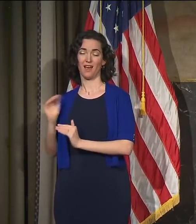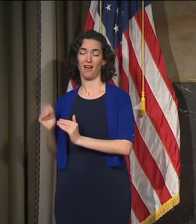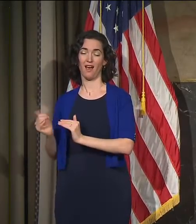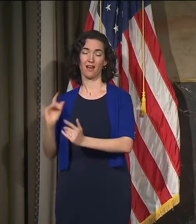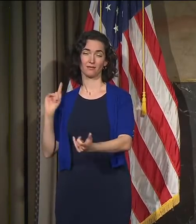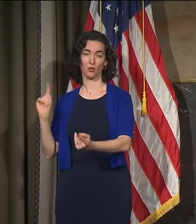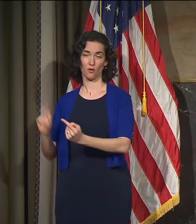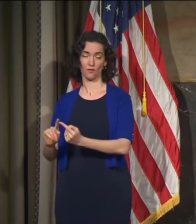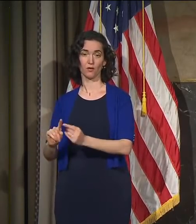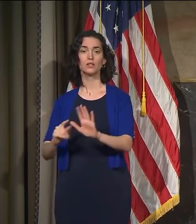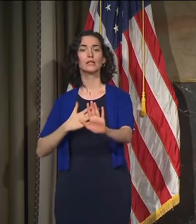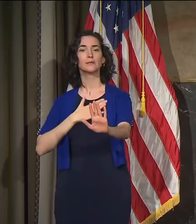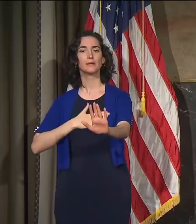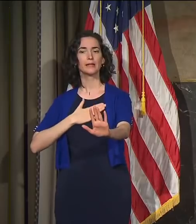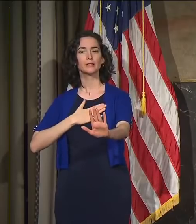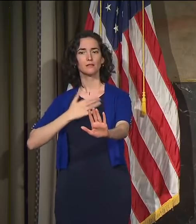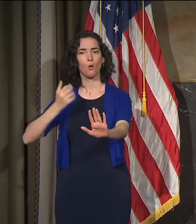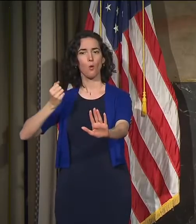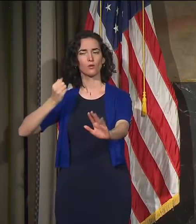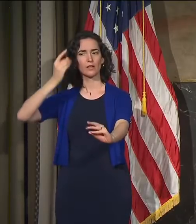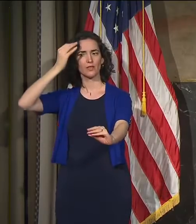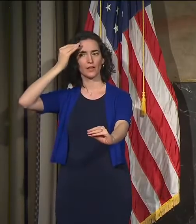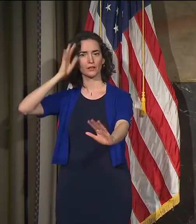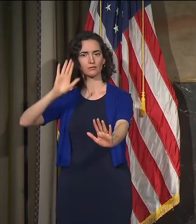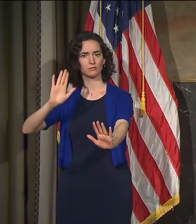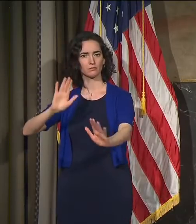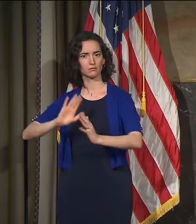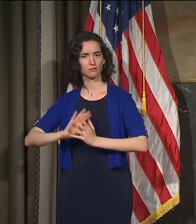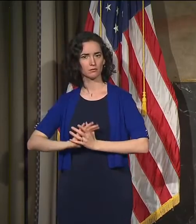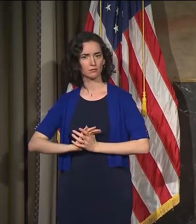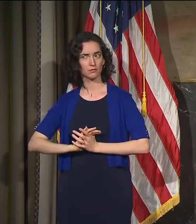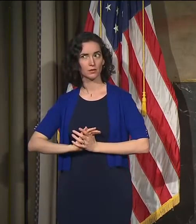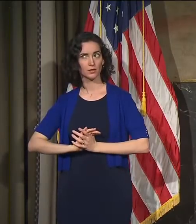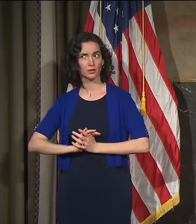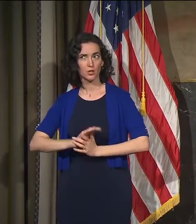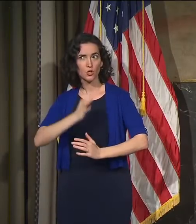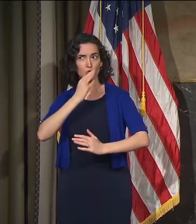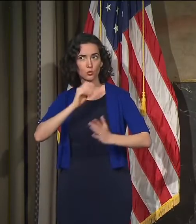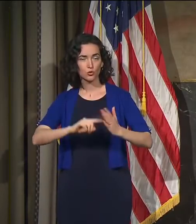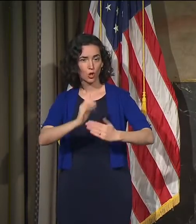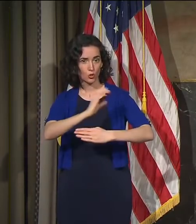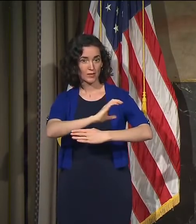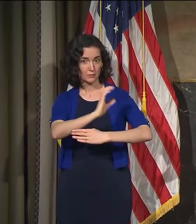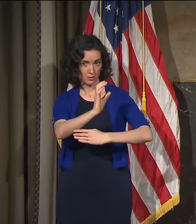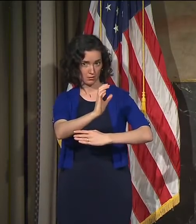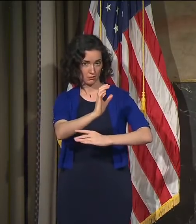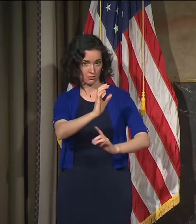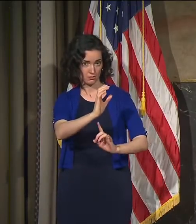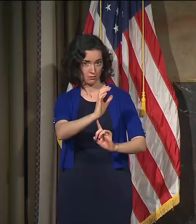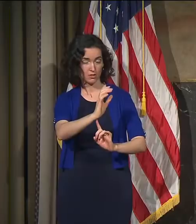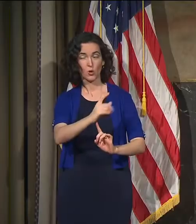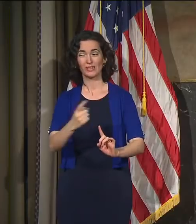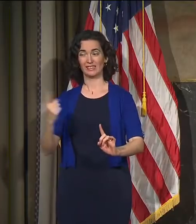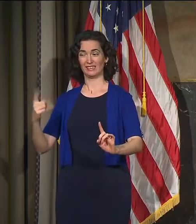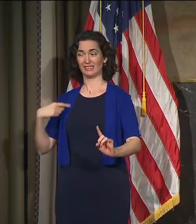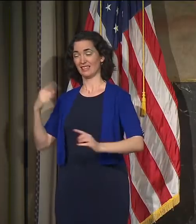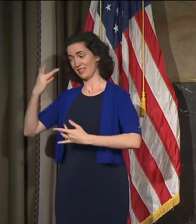So let's just pause there for a second. Here we are just about to go into Christmas. Since the start of the pandemic, we've